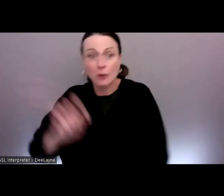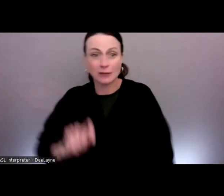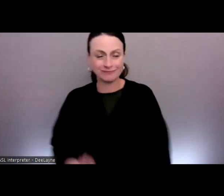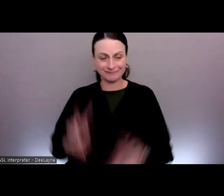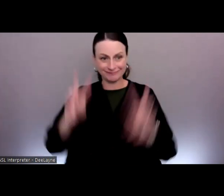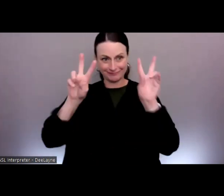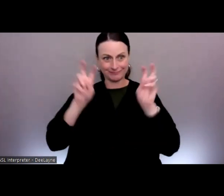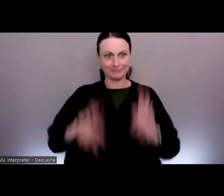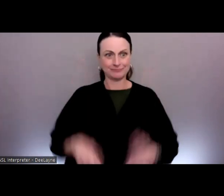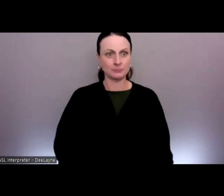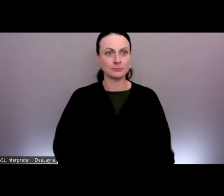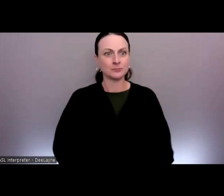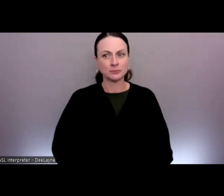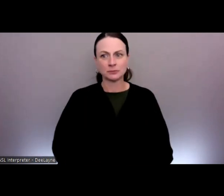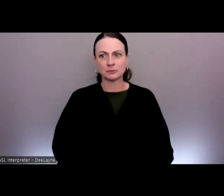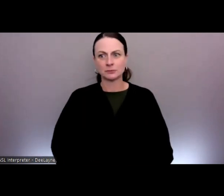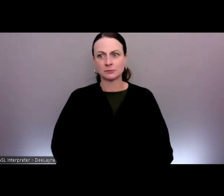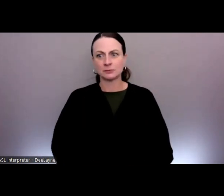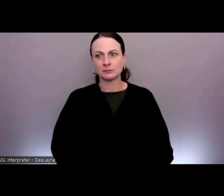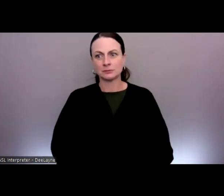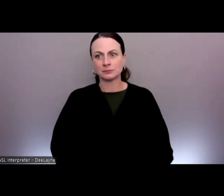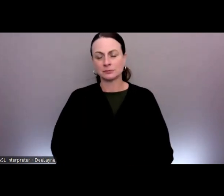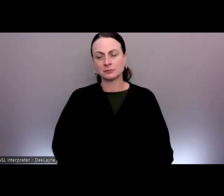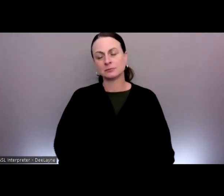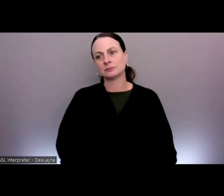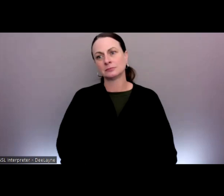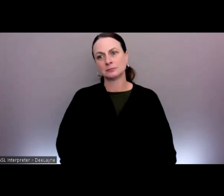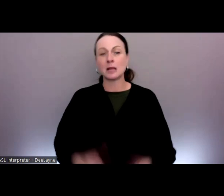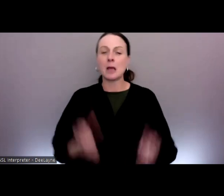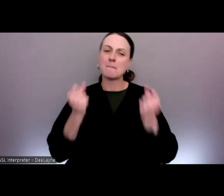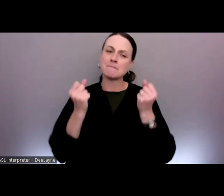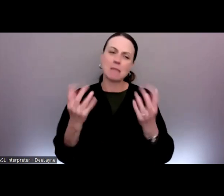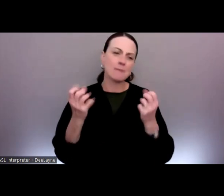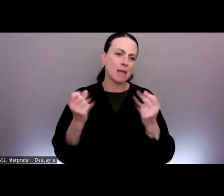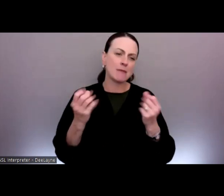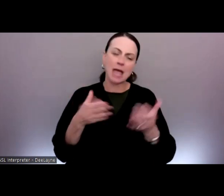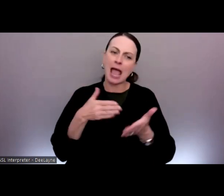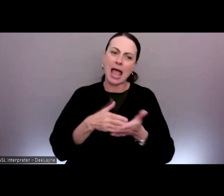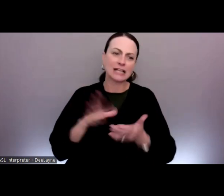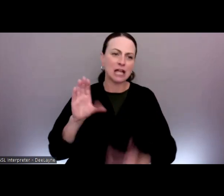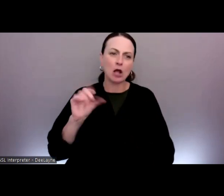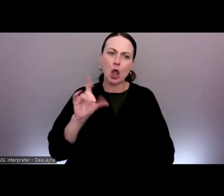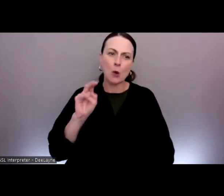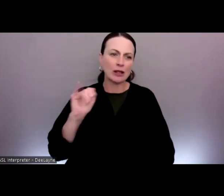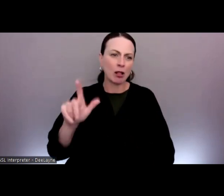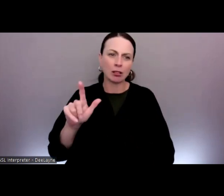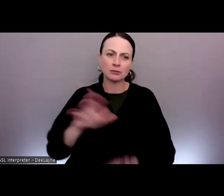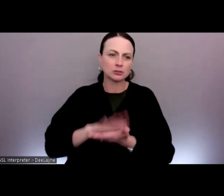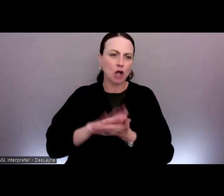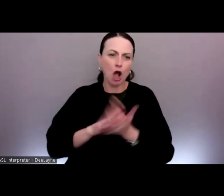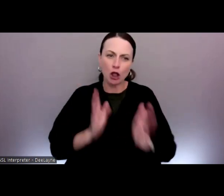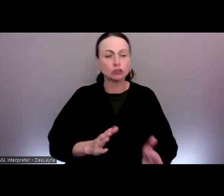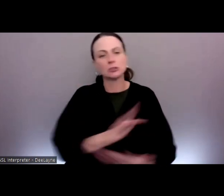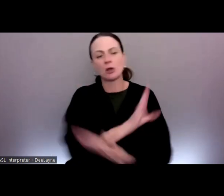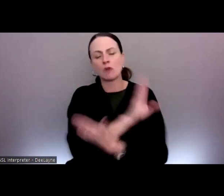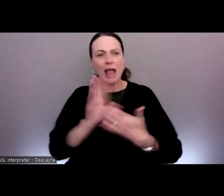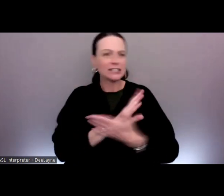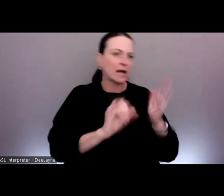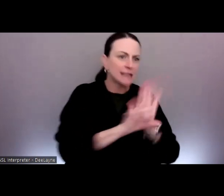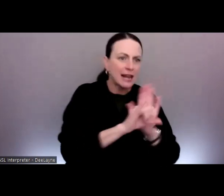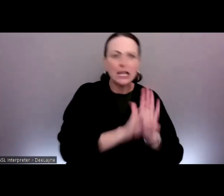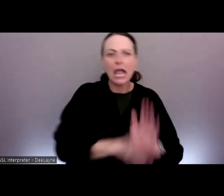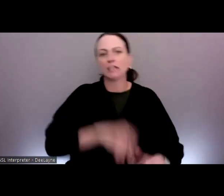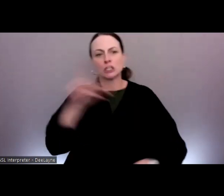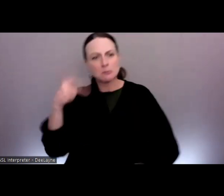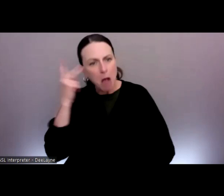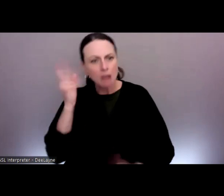unquote. There are many anti-colonial scholars with a range of identities, identifications, and politics who